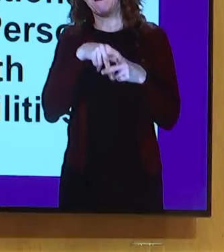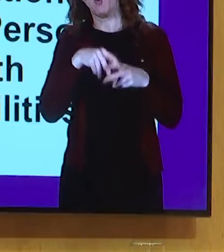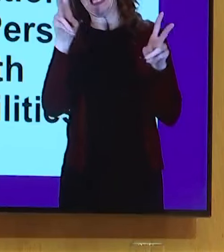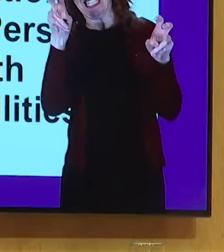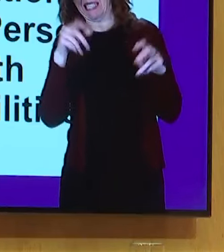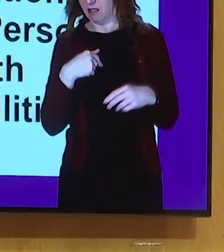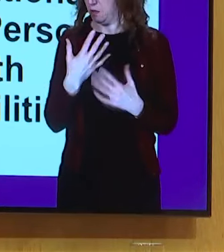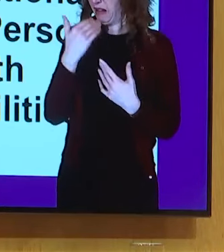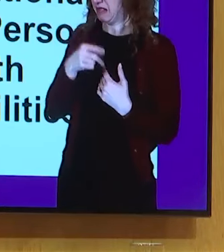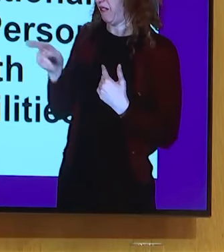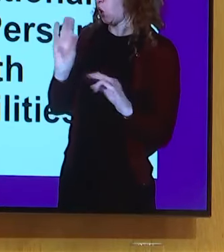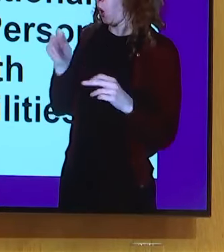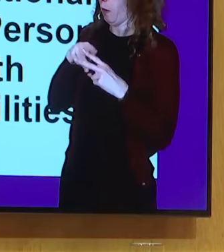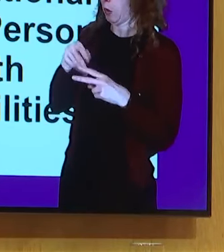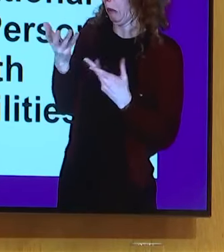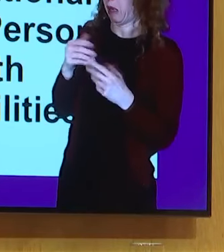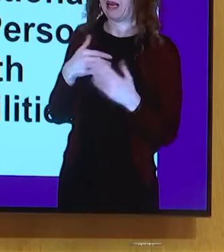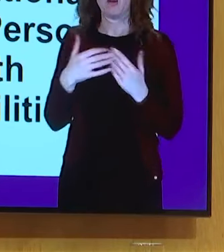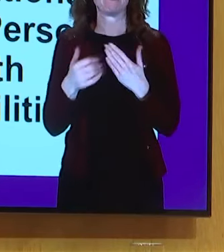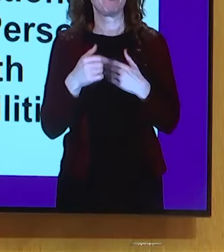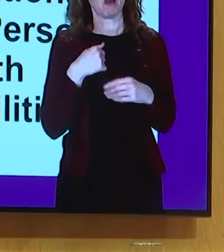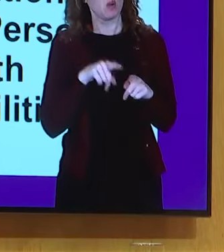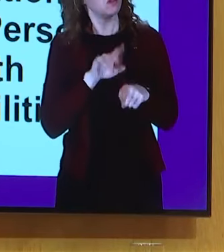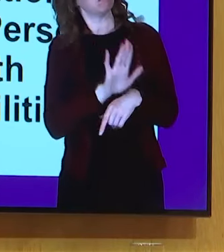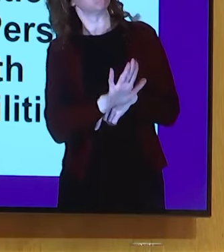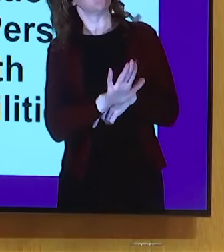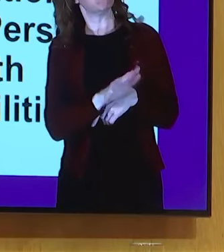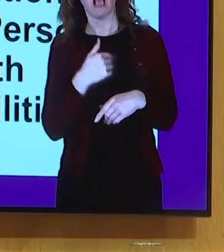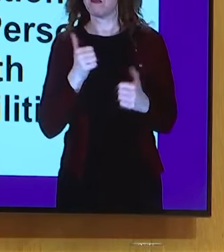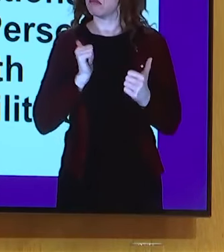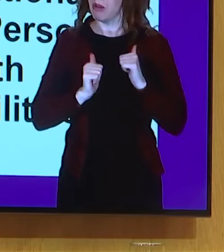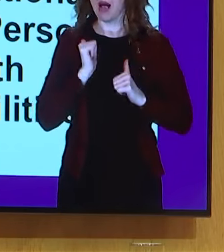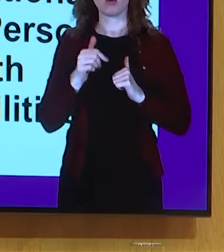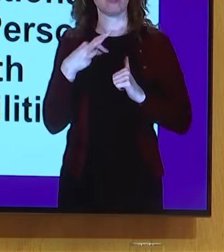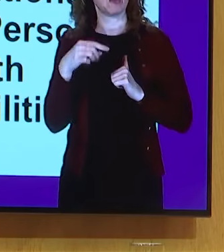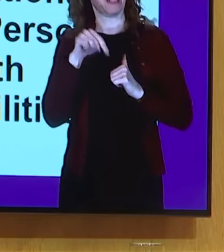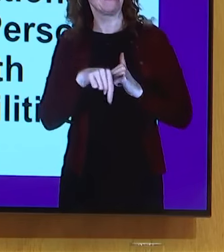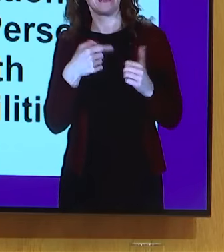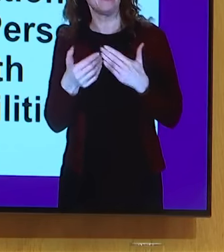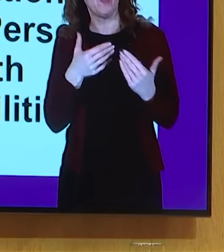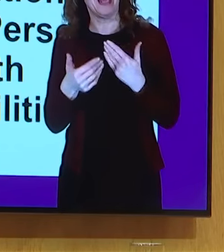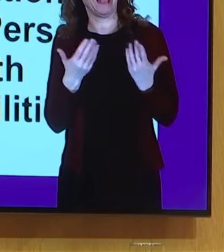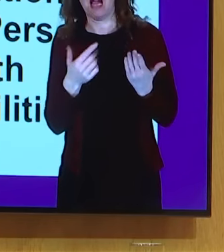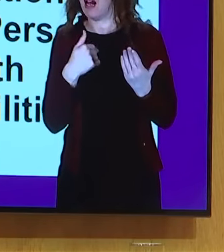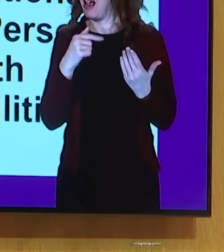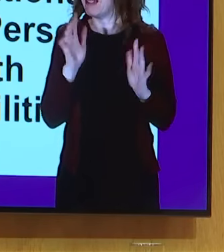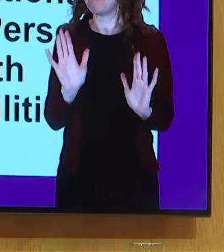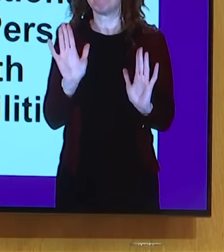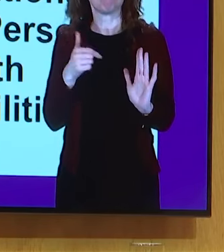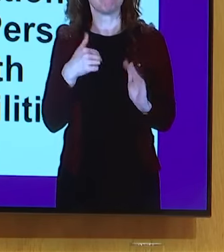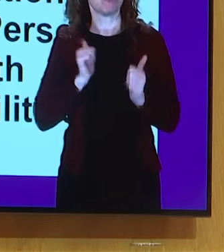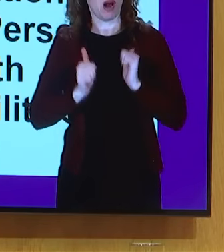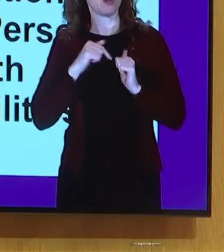I said, if not me, then who? And I was always really proud to do it, and I don't think I could be prouder today to do that. And so I will always